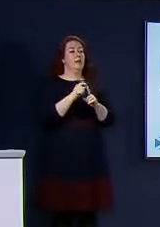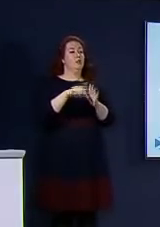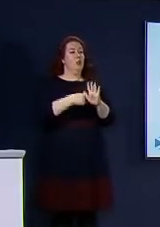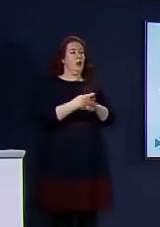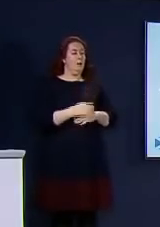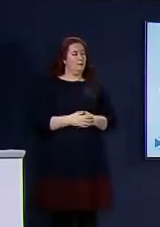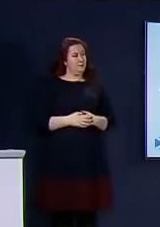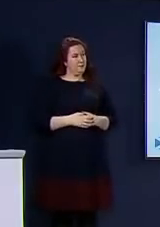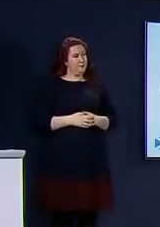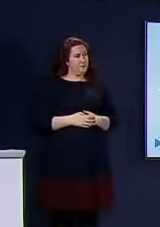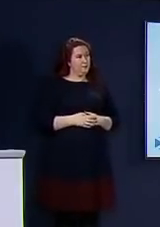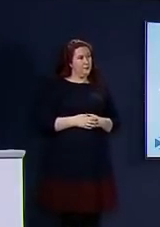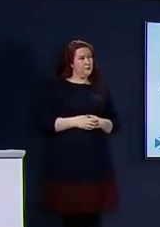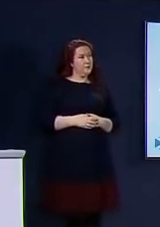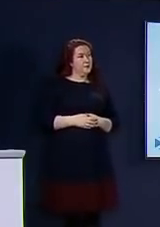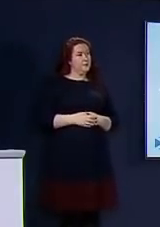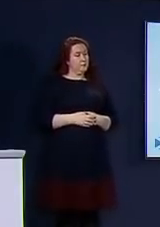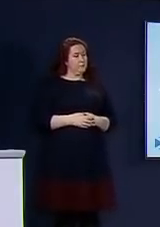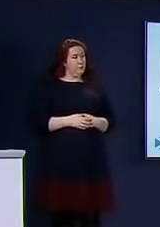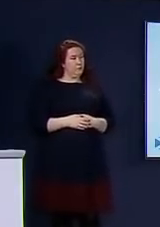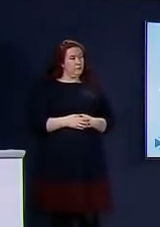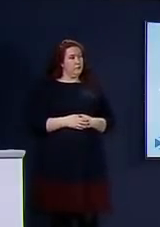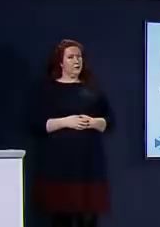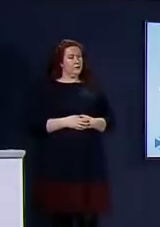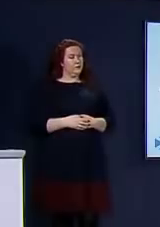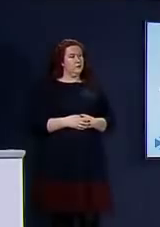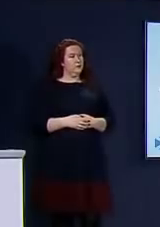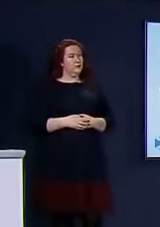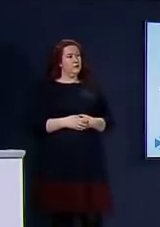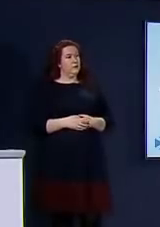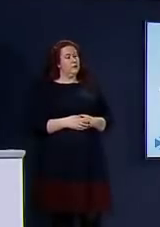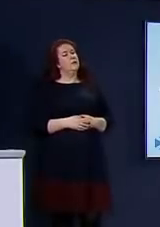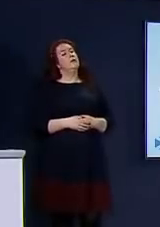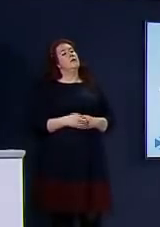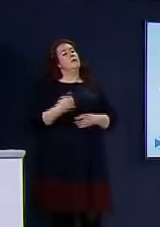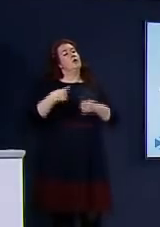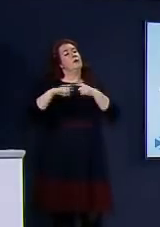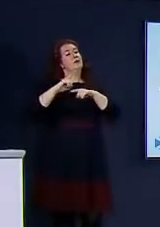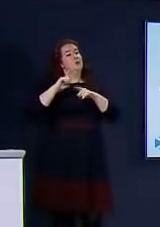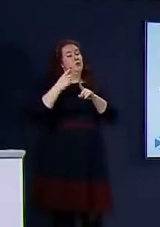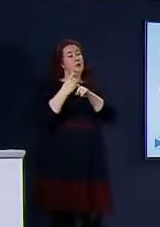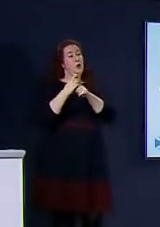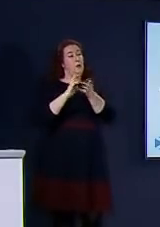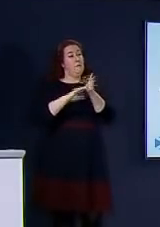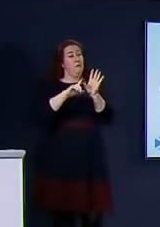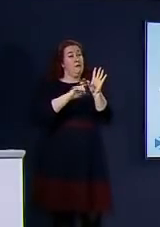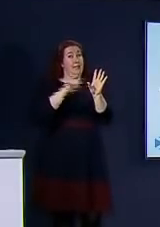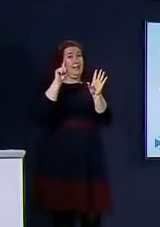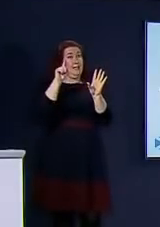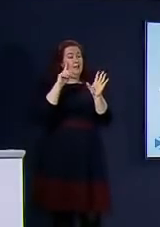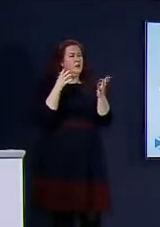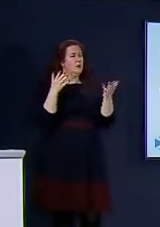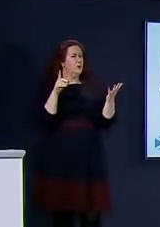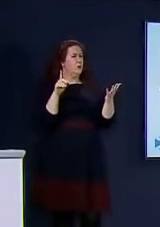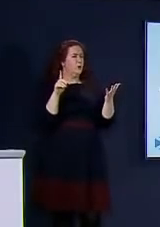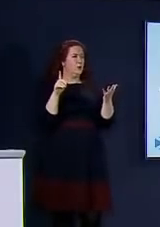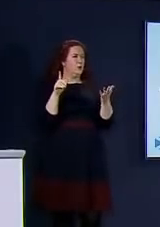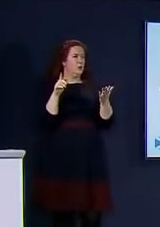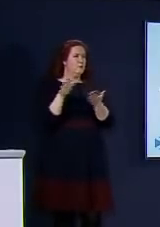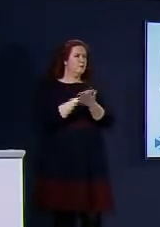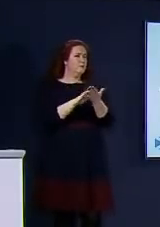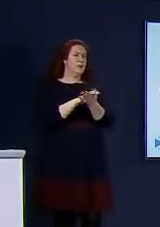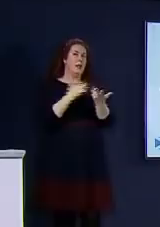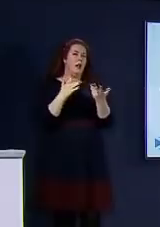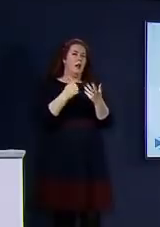Hello. I just wanted to go back to the Murray infections. What does it say about the travel and quarantine rules